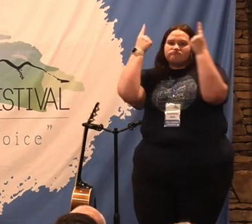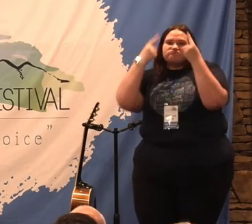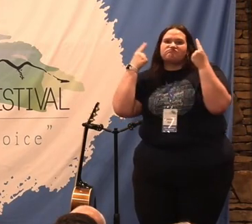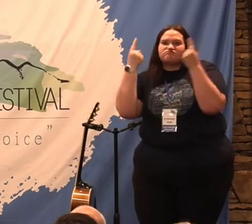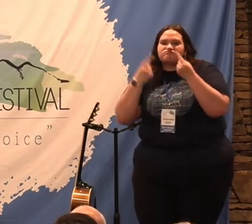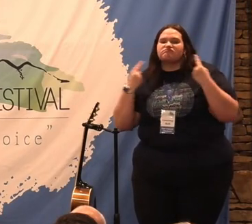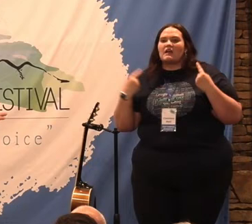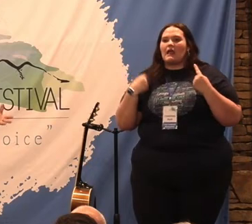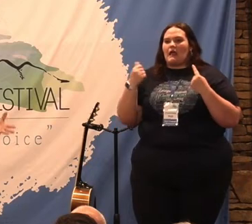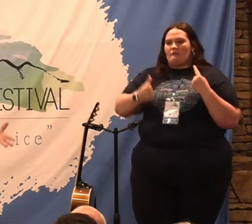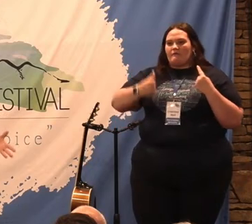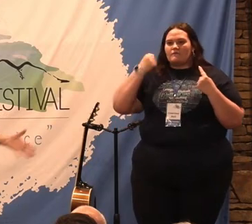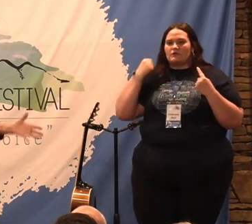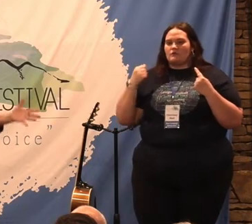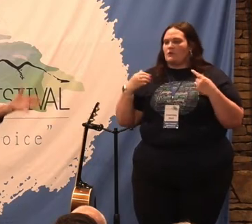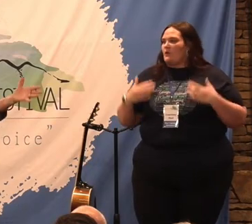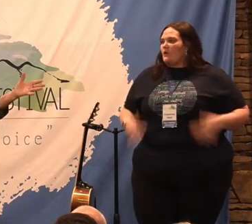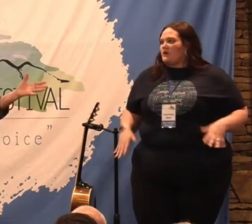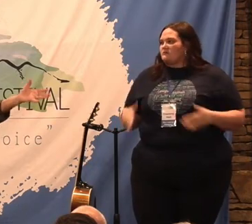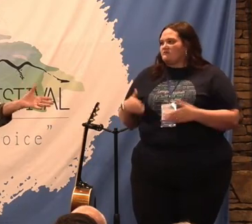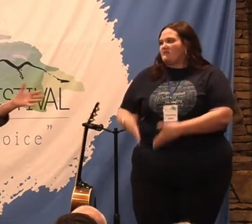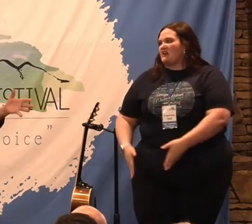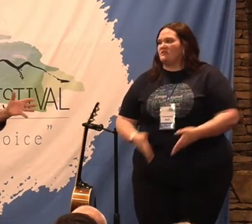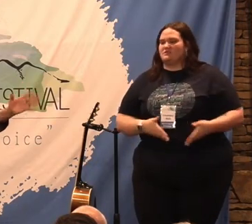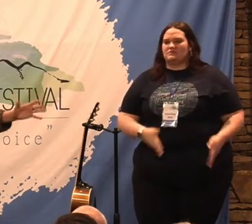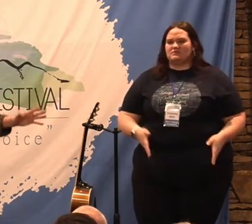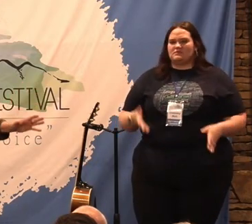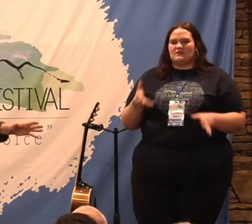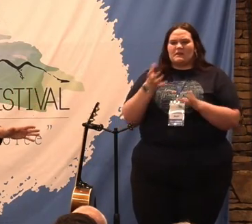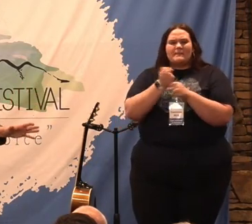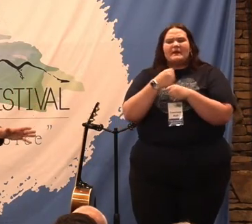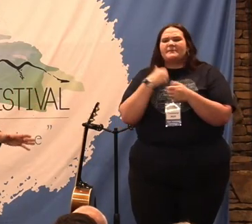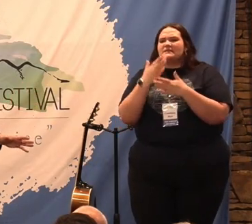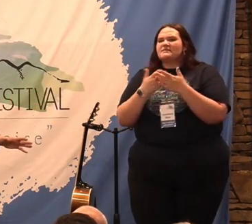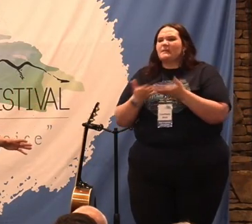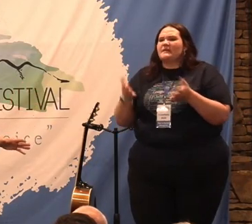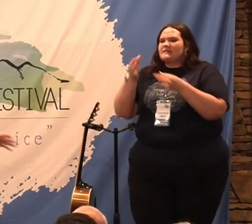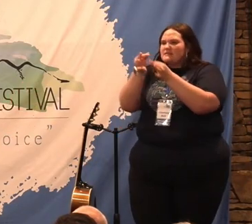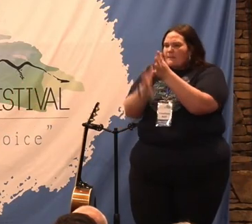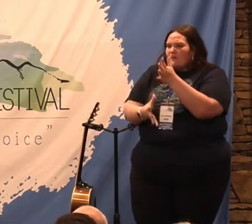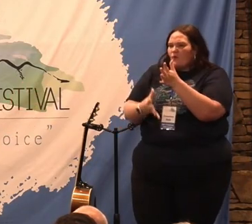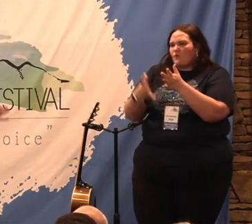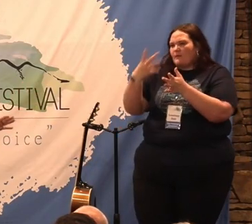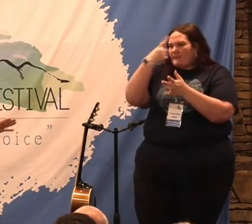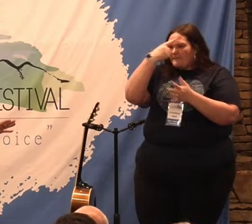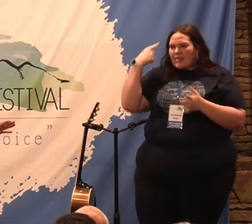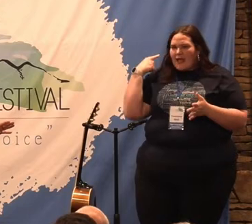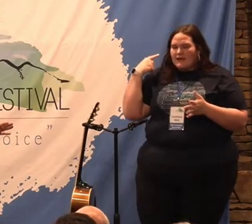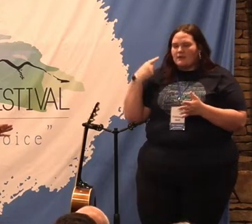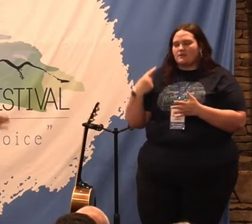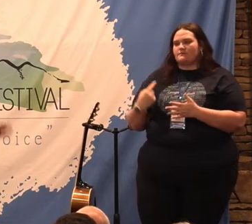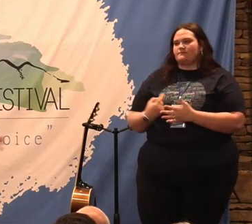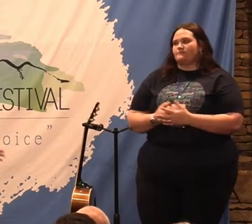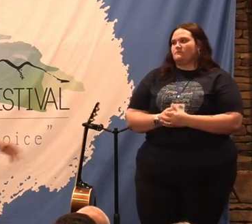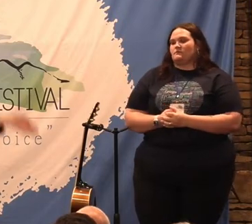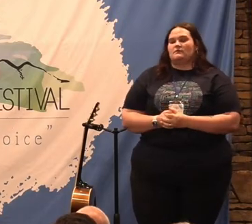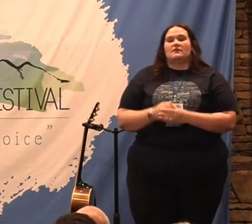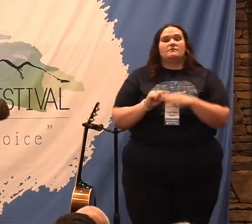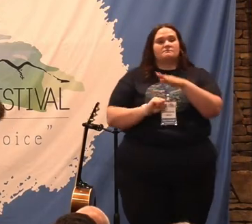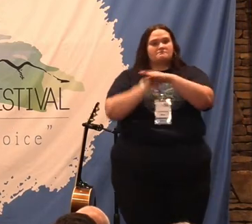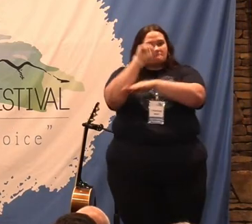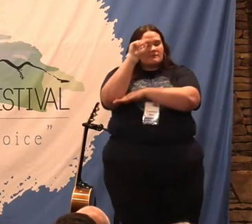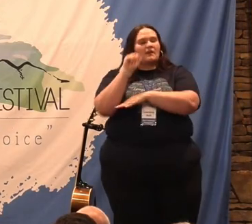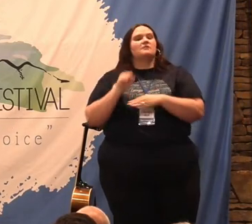foundation garments. Why don't you make me something simple in black? Fairy groundhog got right to